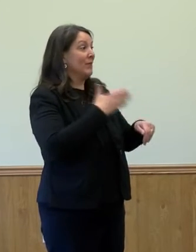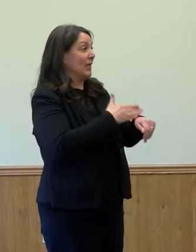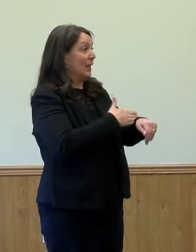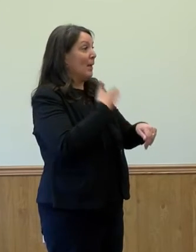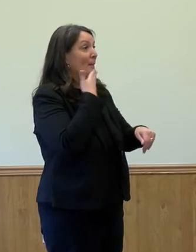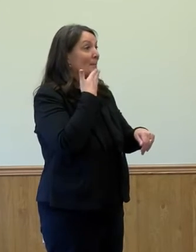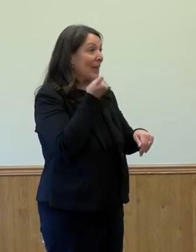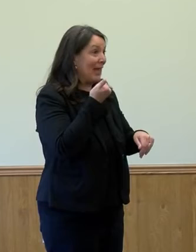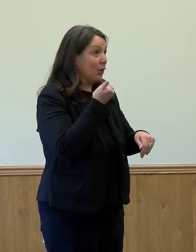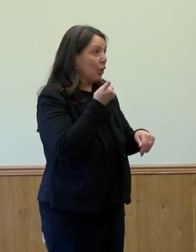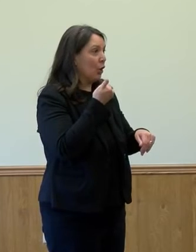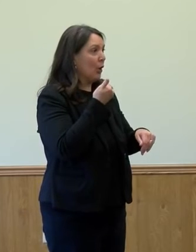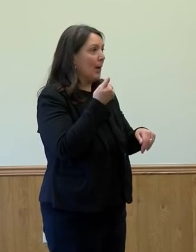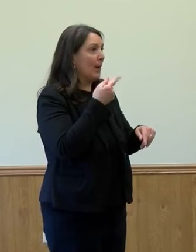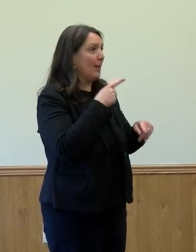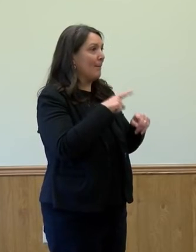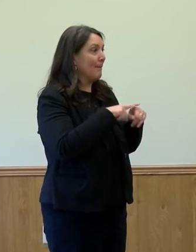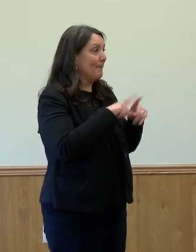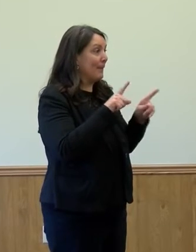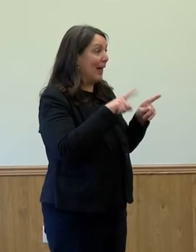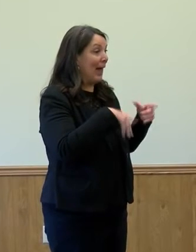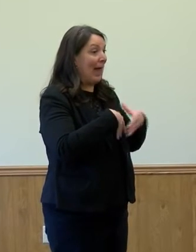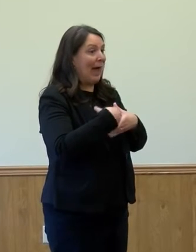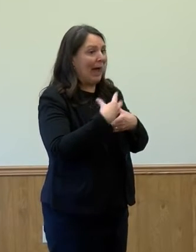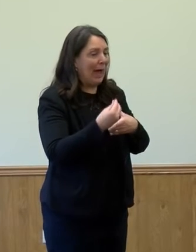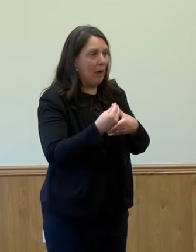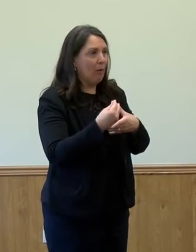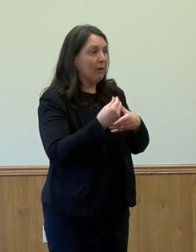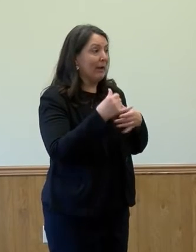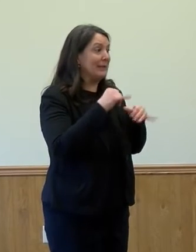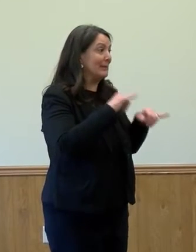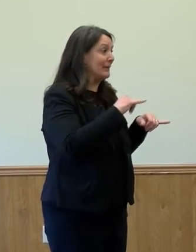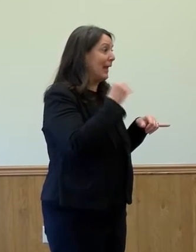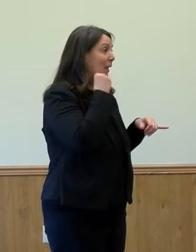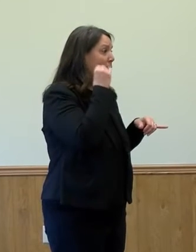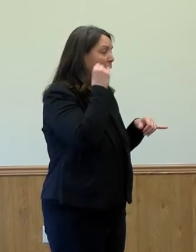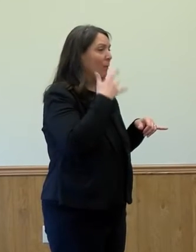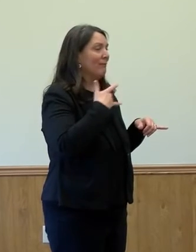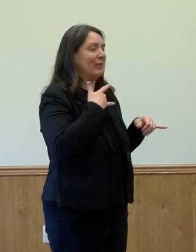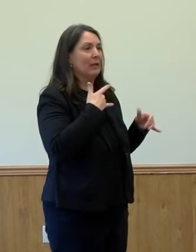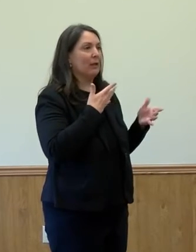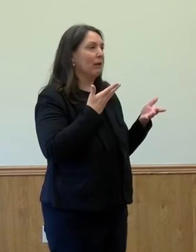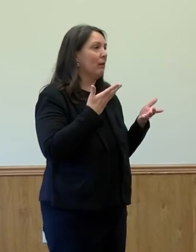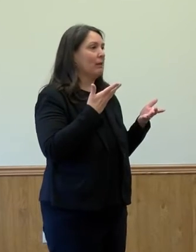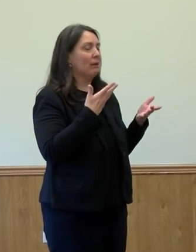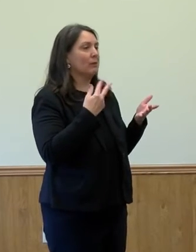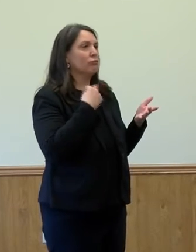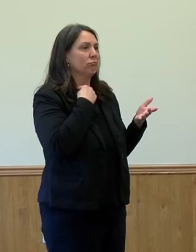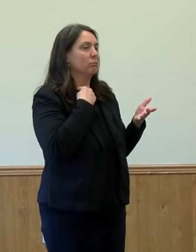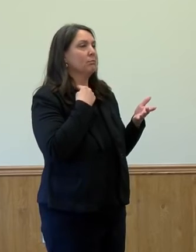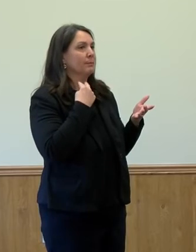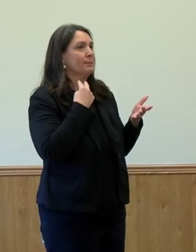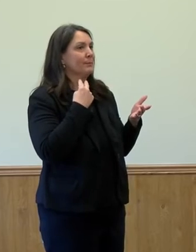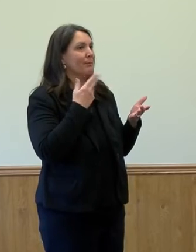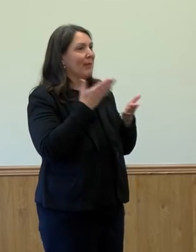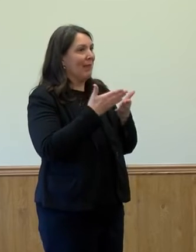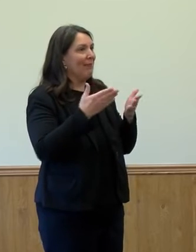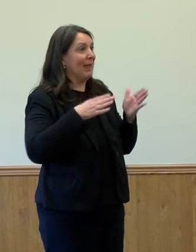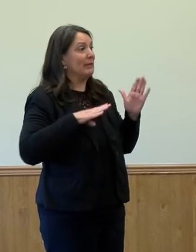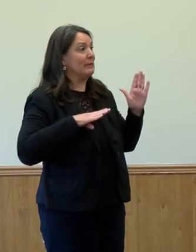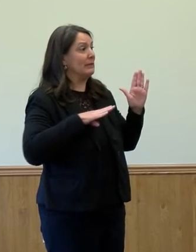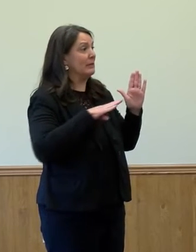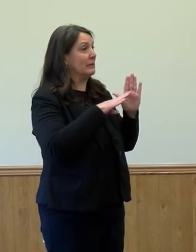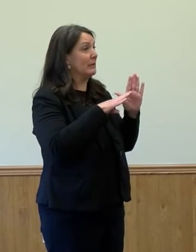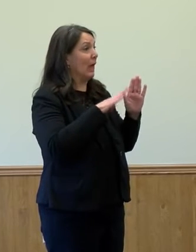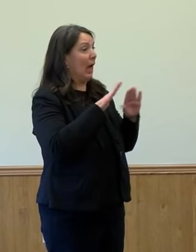home in isolation. So we're still in that trend going up at this point. Hopefully it'll come down, but I don't see it in the